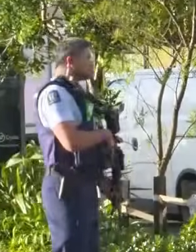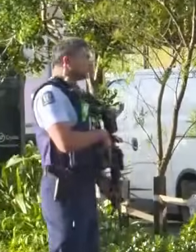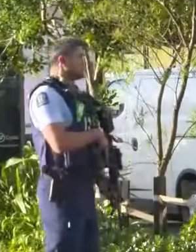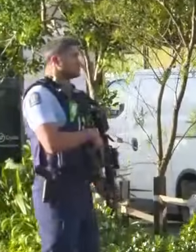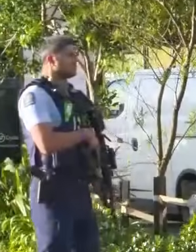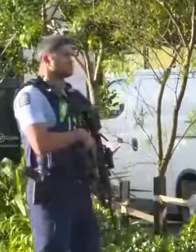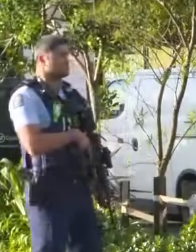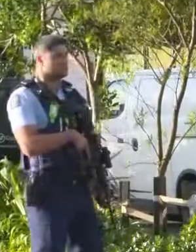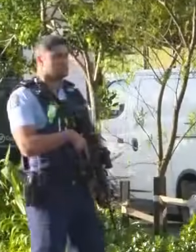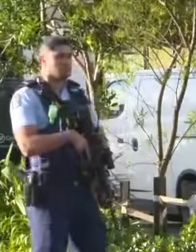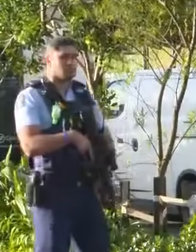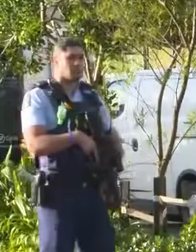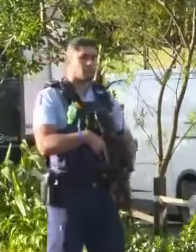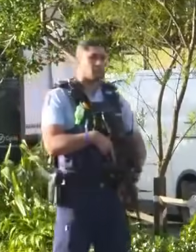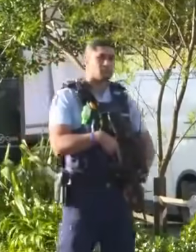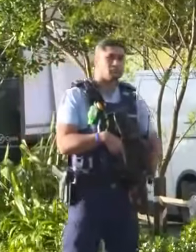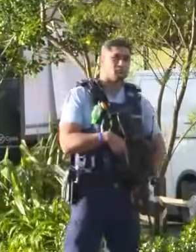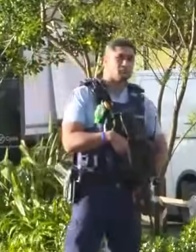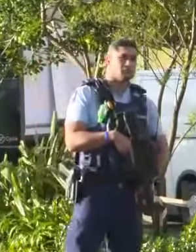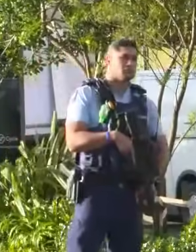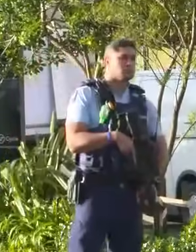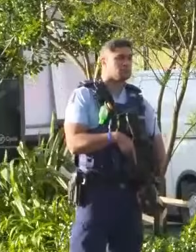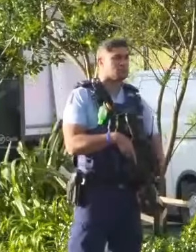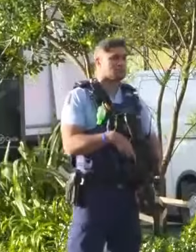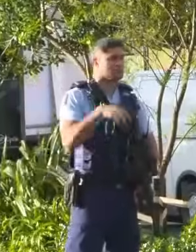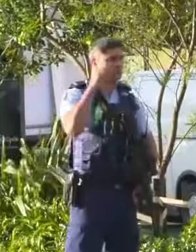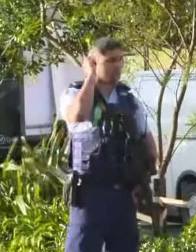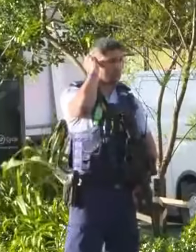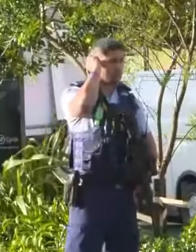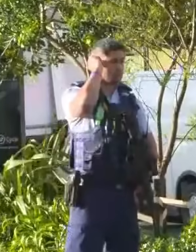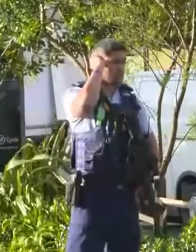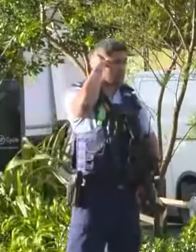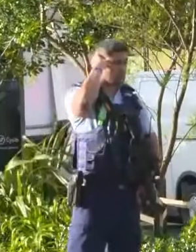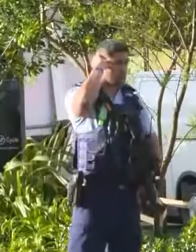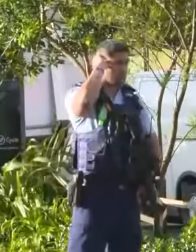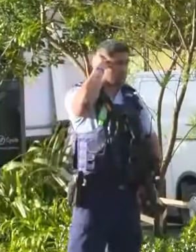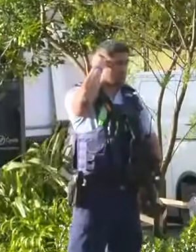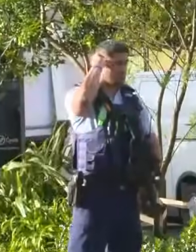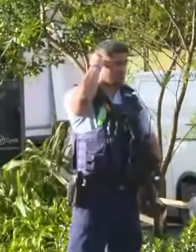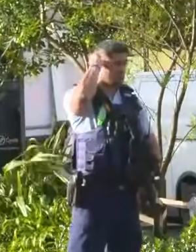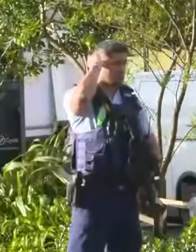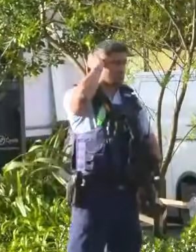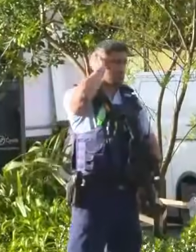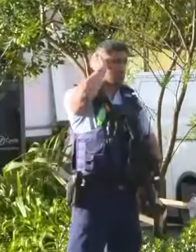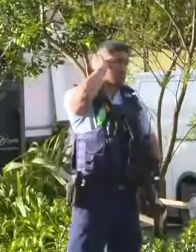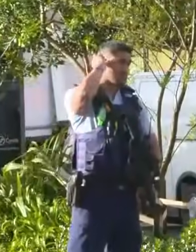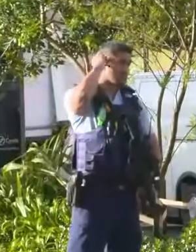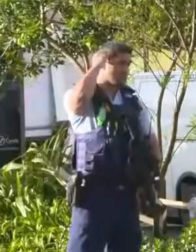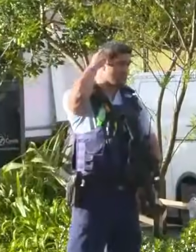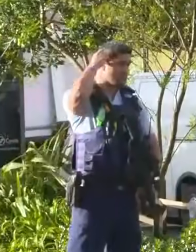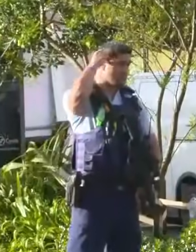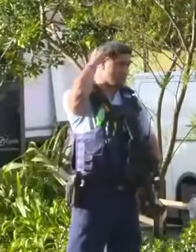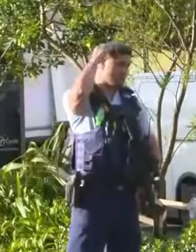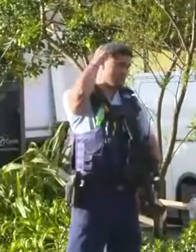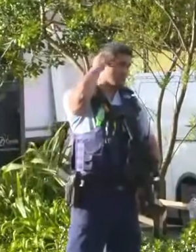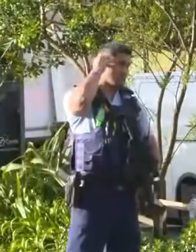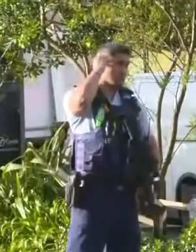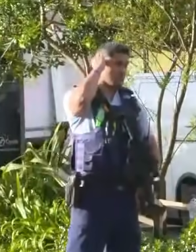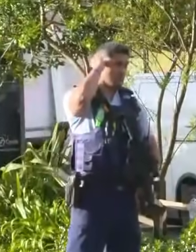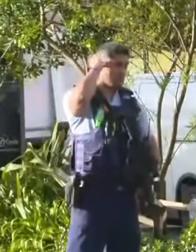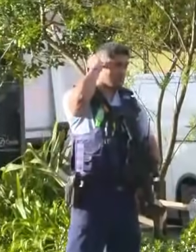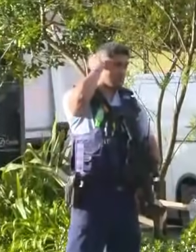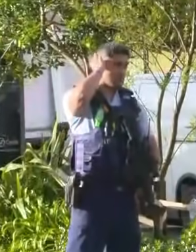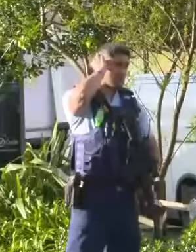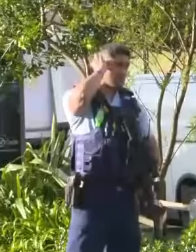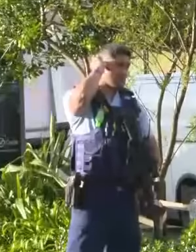told to stay indoors and avoid the area. We know that at least 2 people have been injured. Police are sheltering inside the